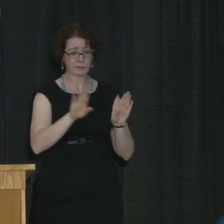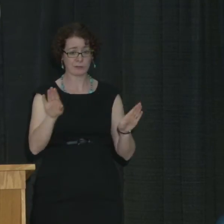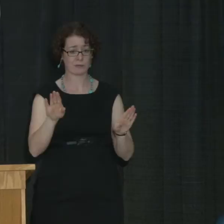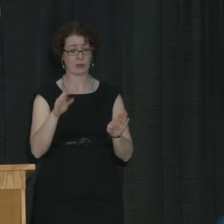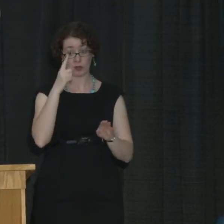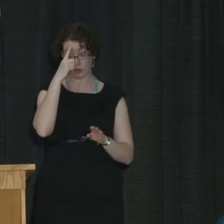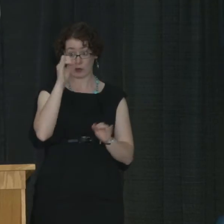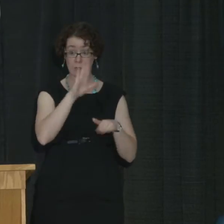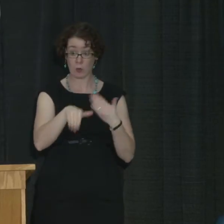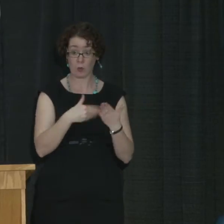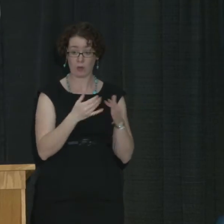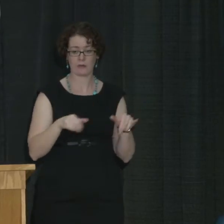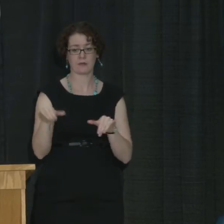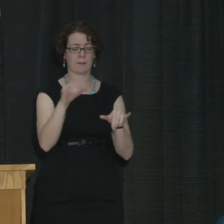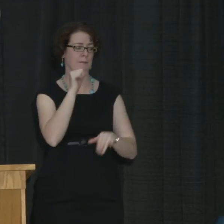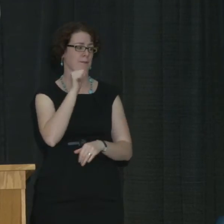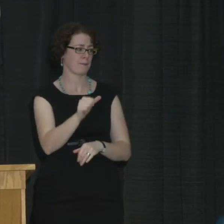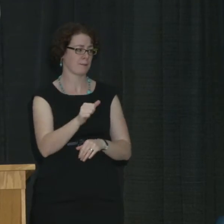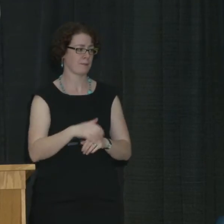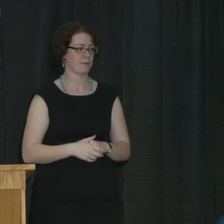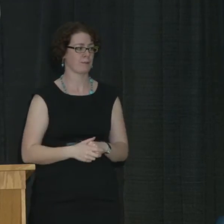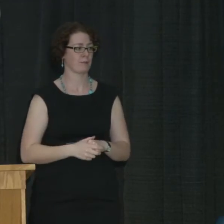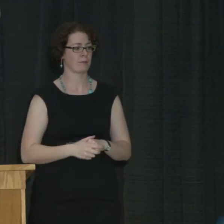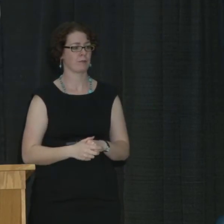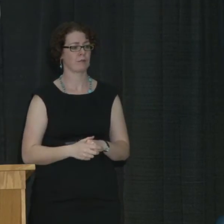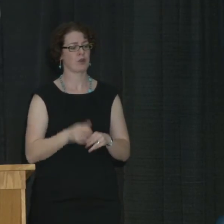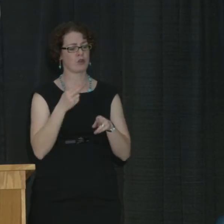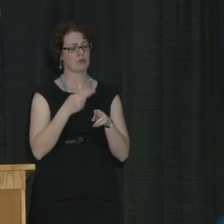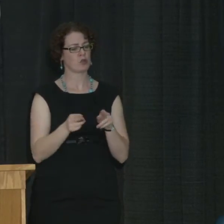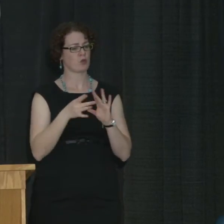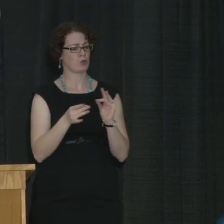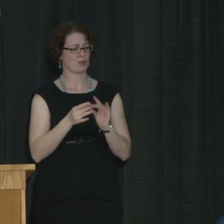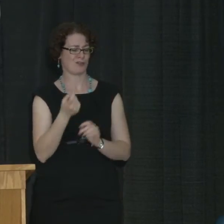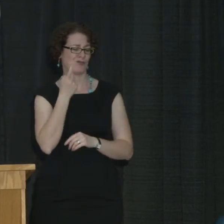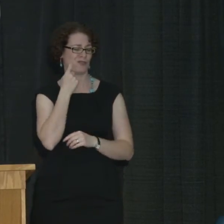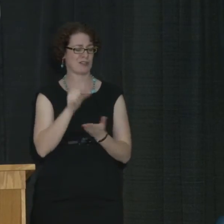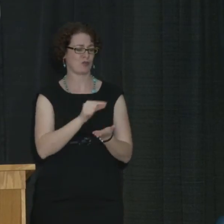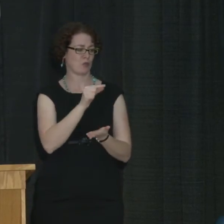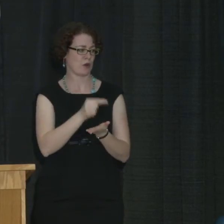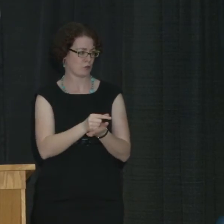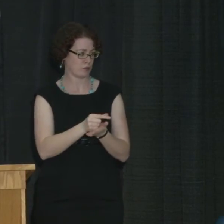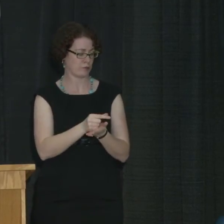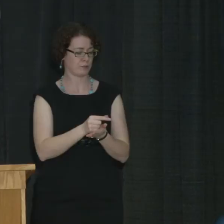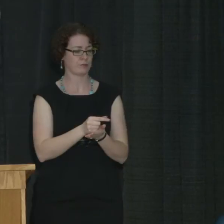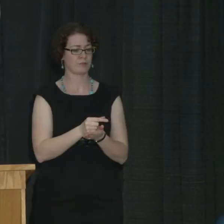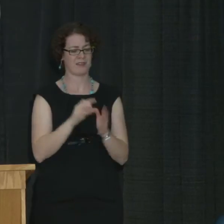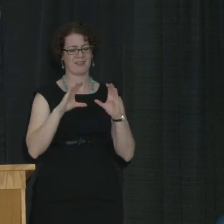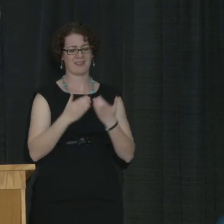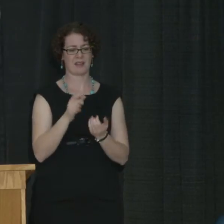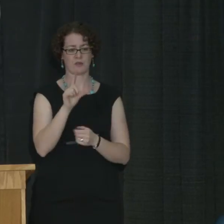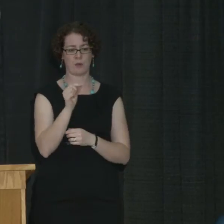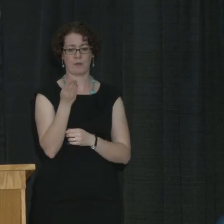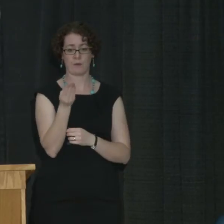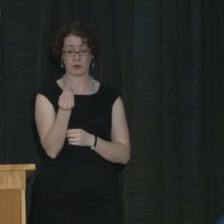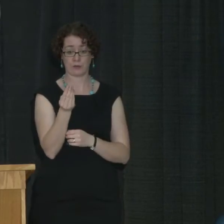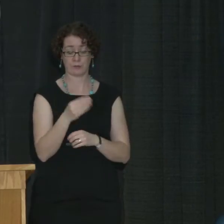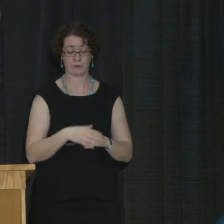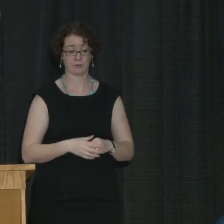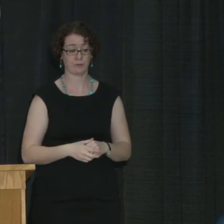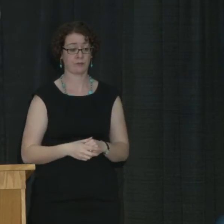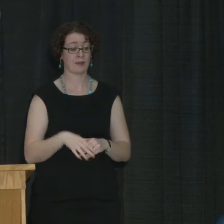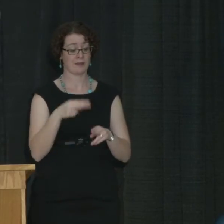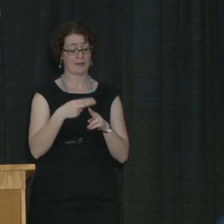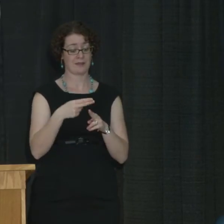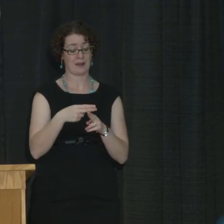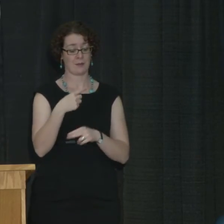dreams are alike after all. I'd like to tell you a brief story about one of our recent grads from the class of 2014, and